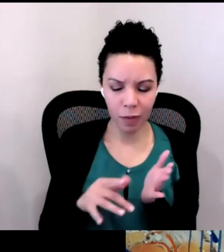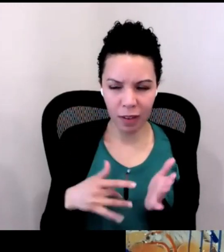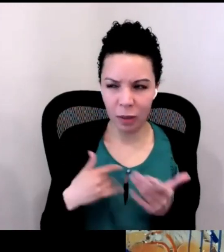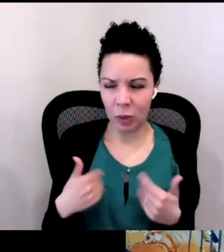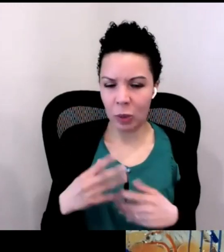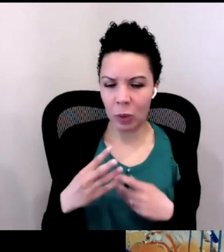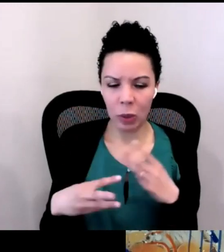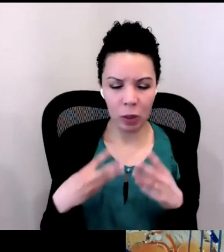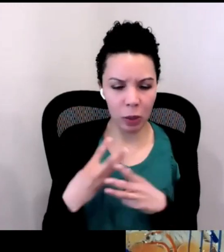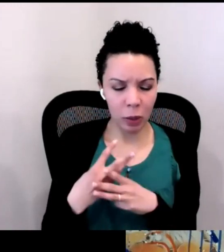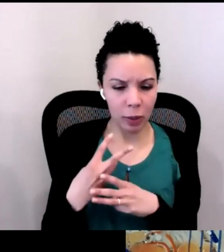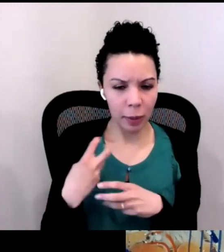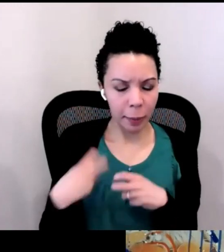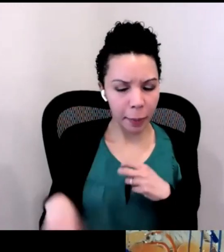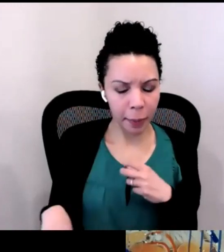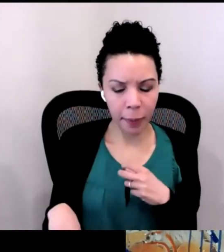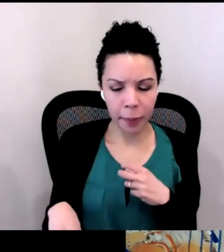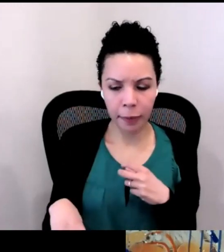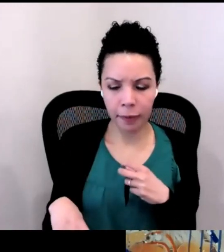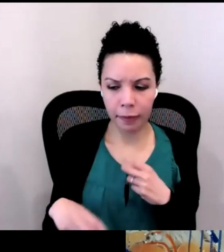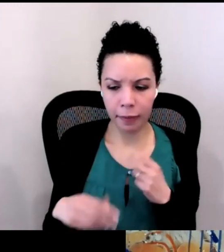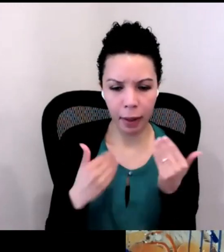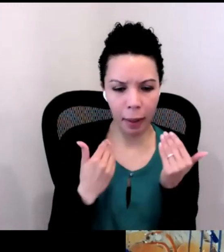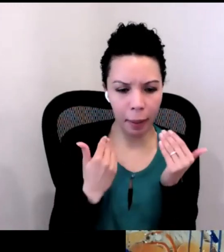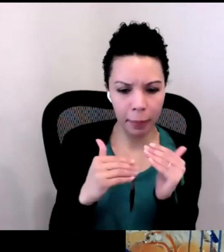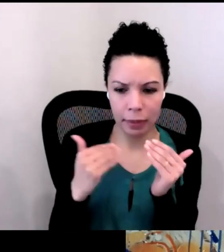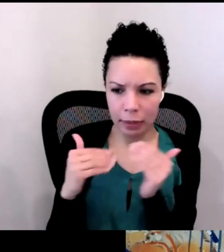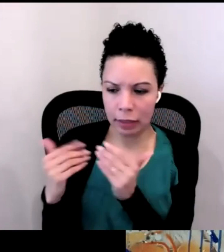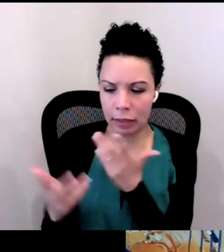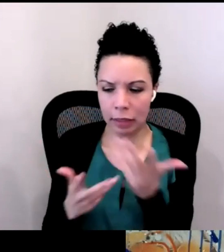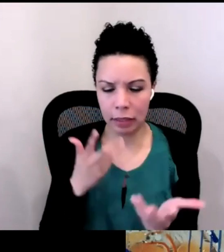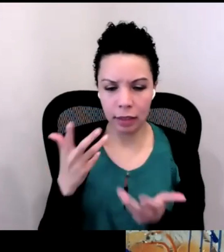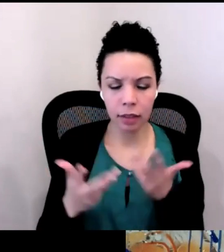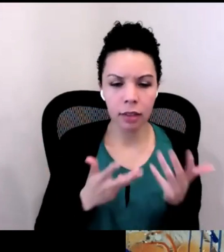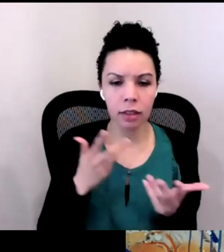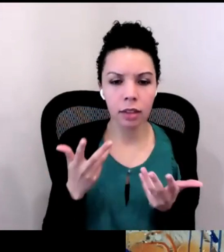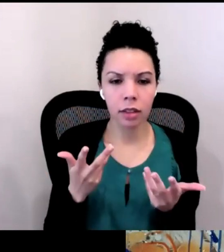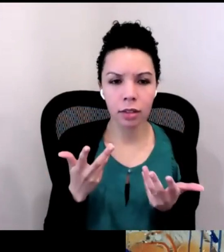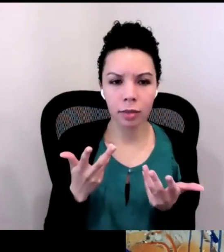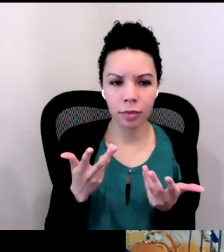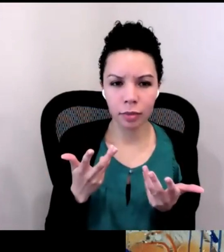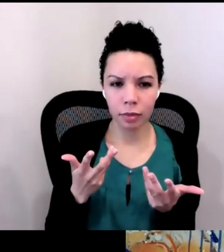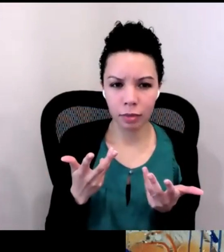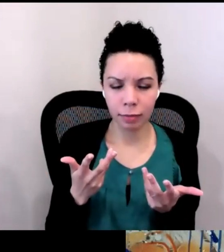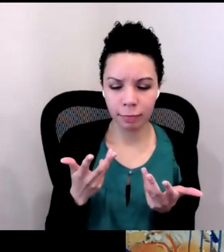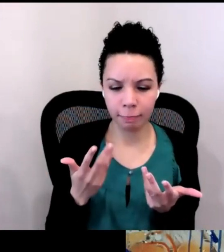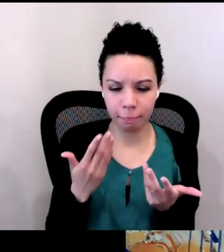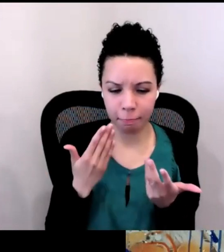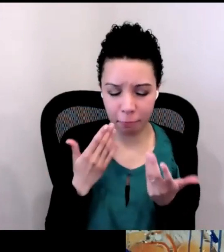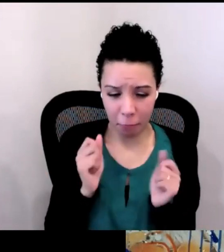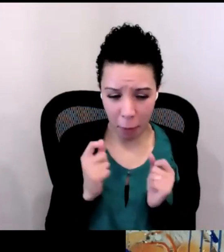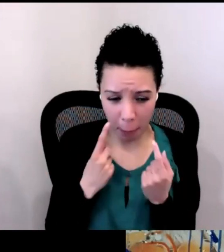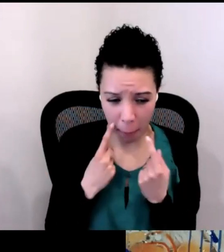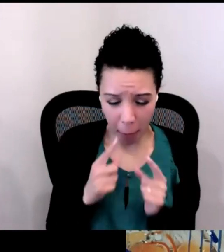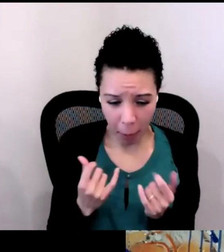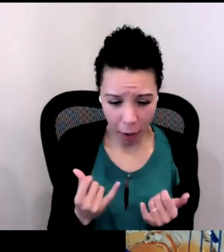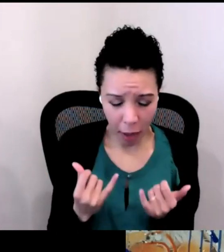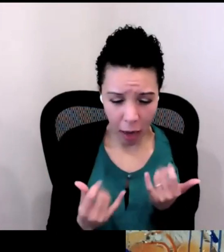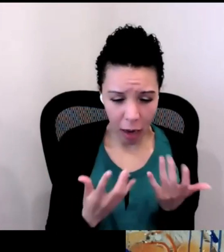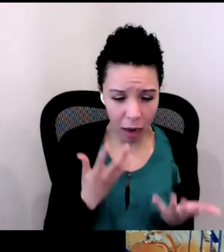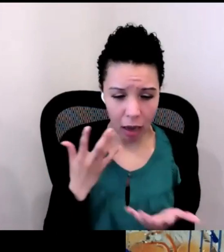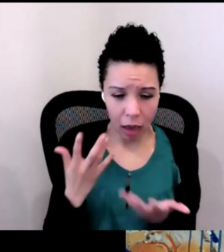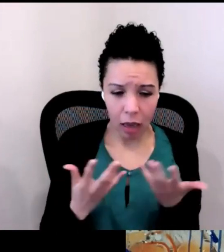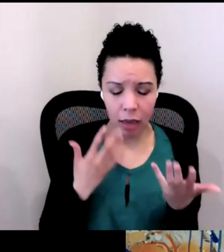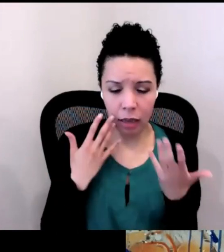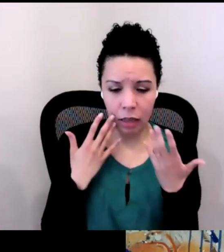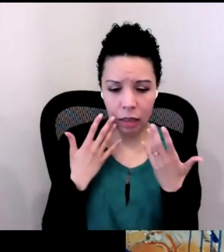hard, a lot of doors are closed. What would you say to a student who feels like, I just don't know if I can do this right now because there's too